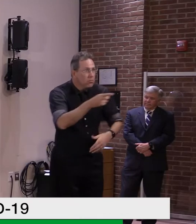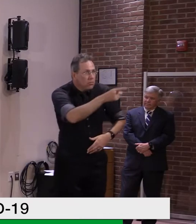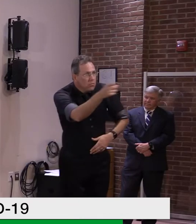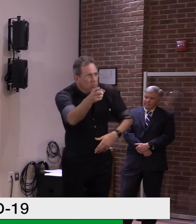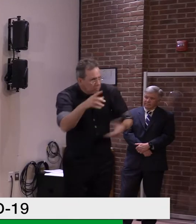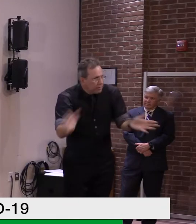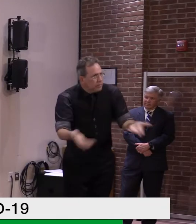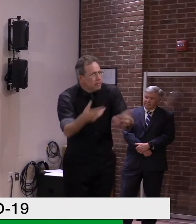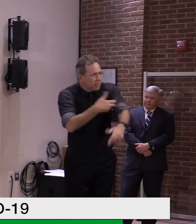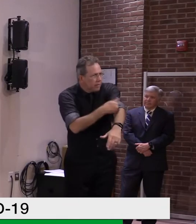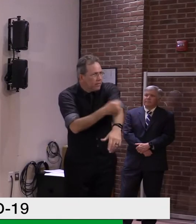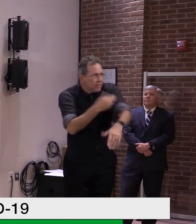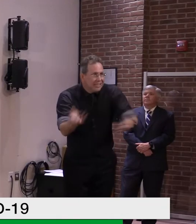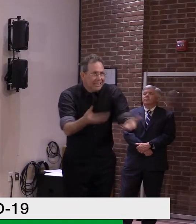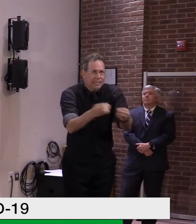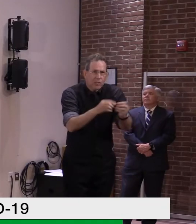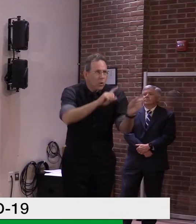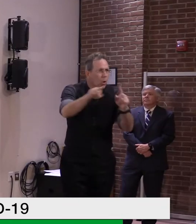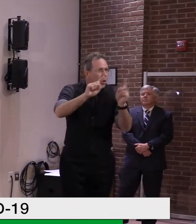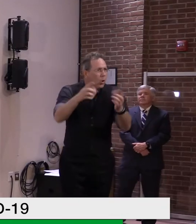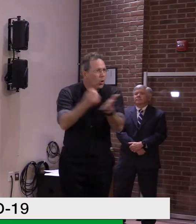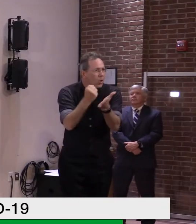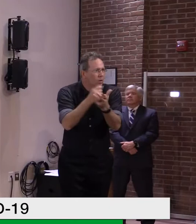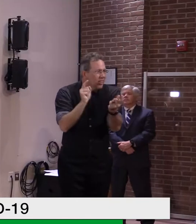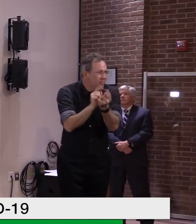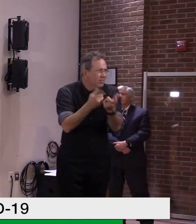we can reach it sooner. We're just